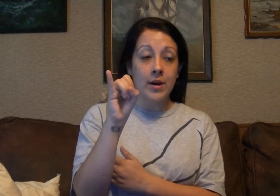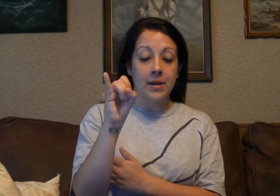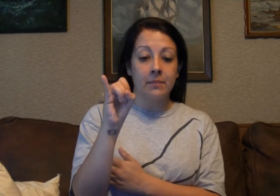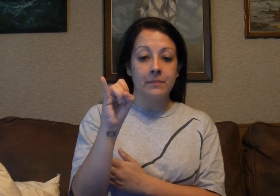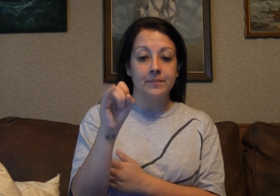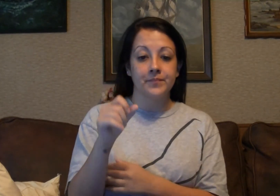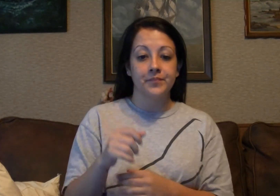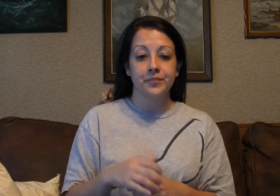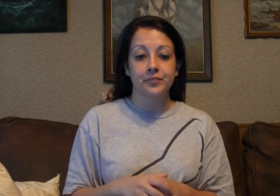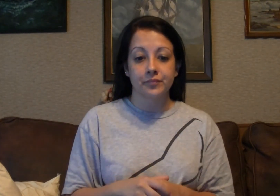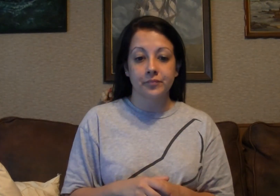morning.